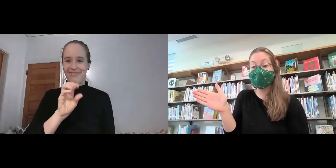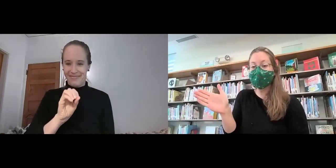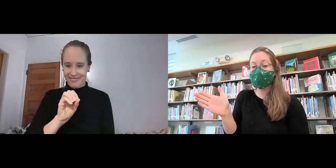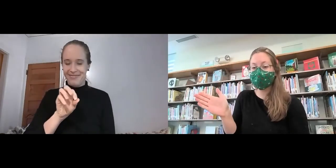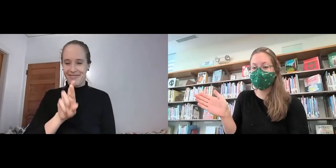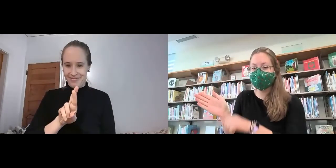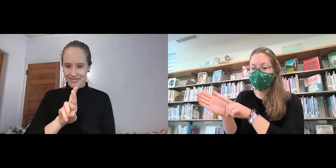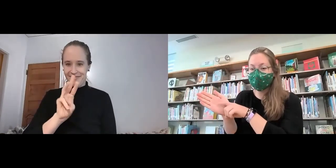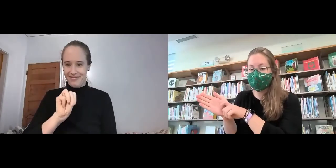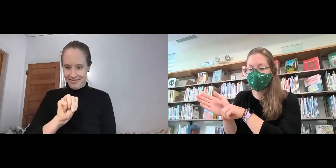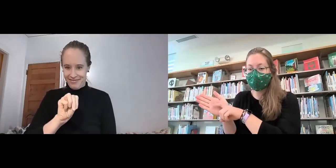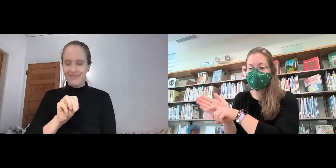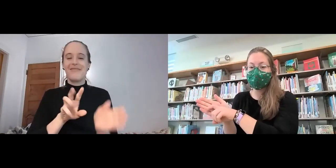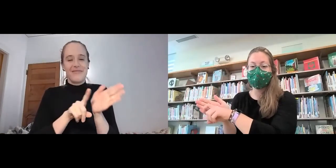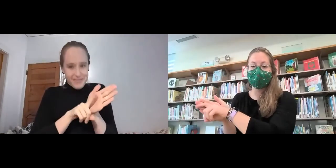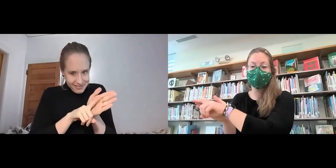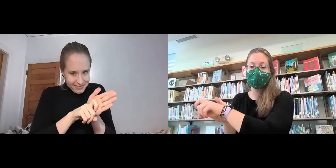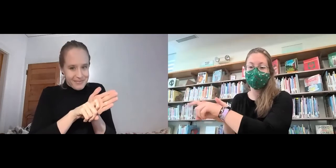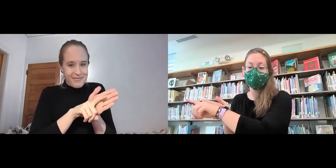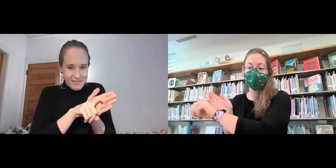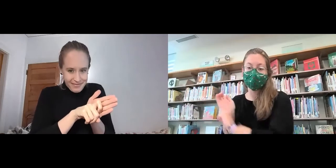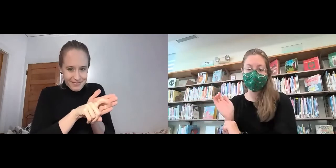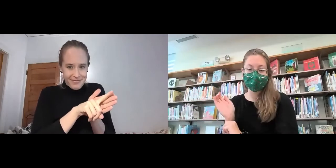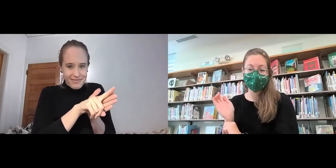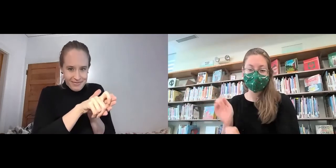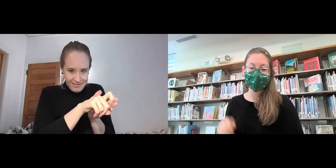So first keyword is worm.